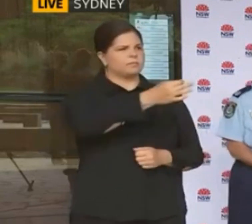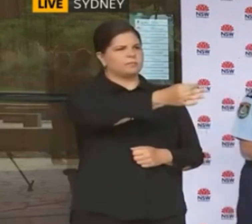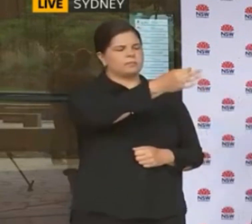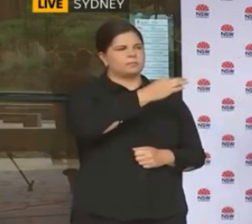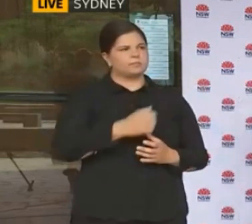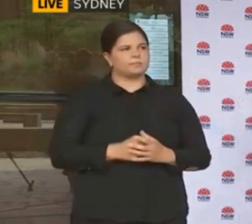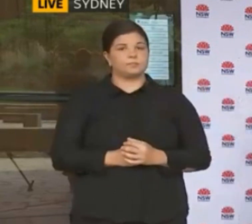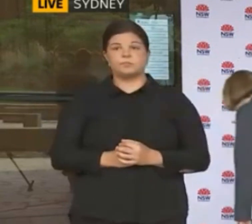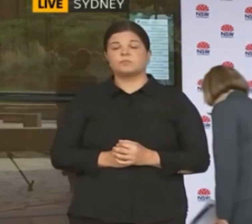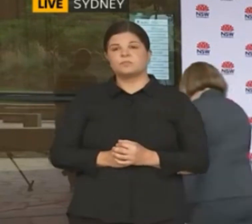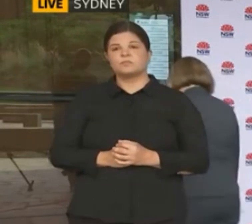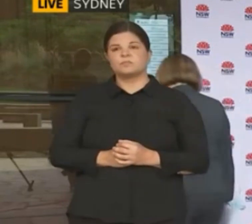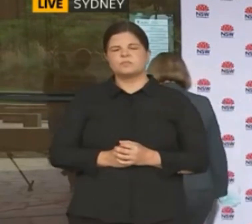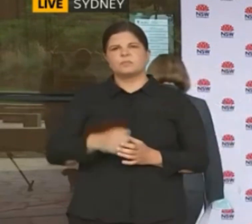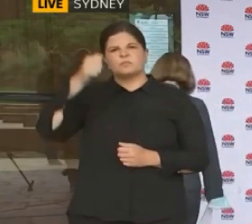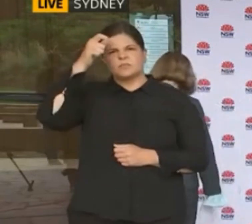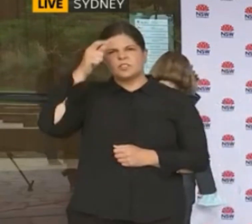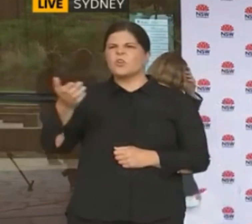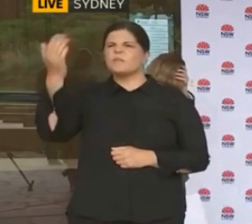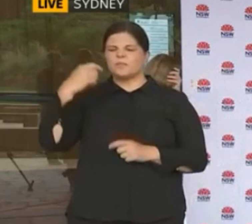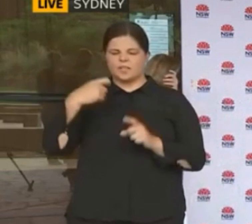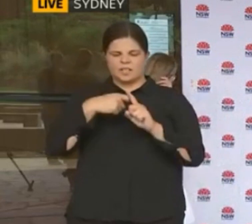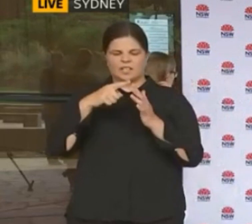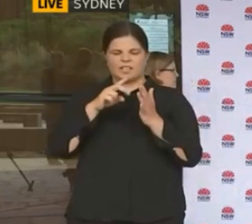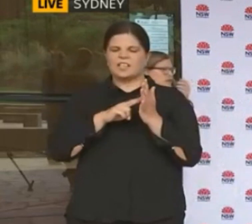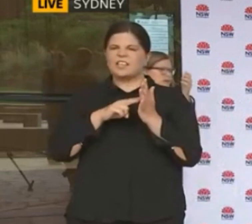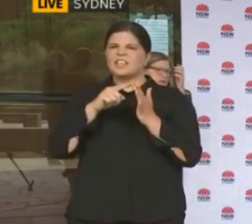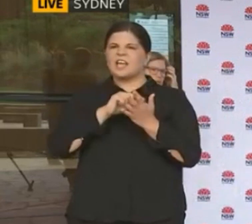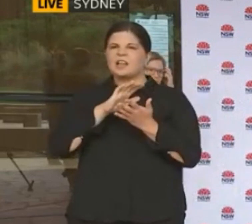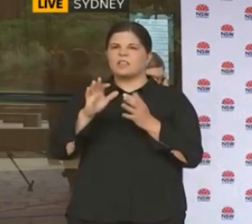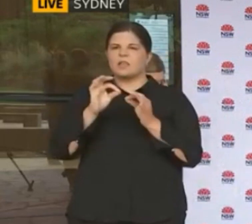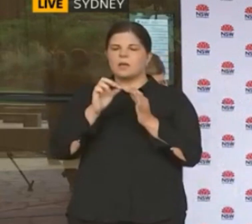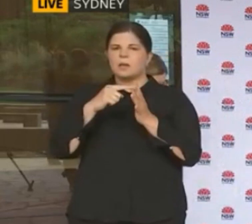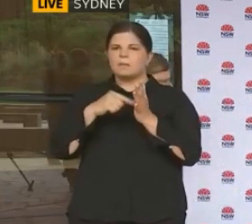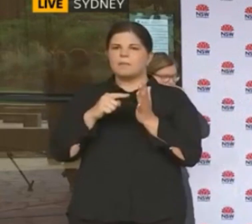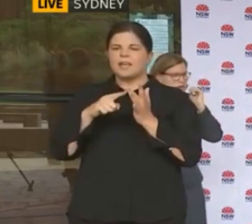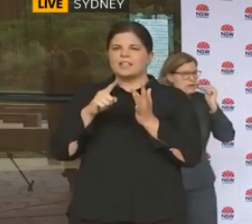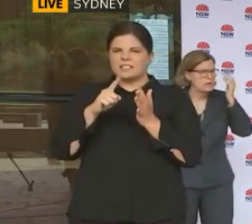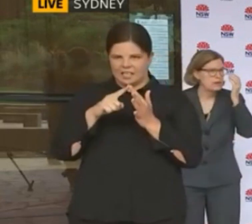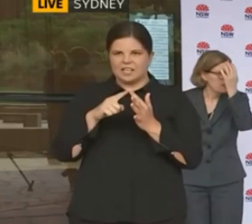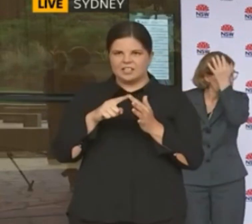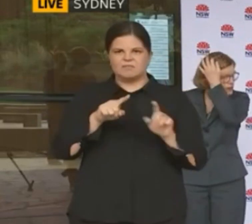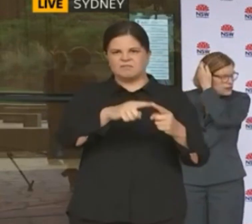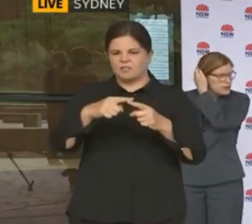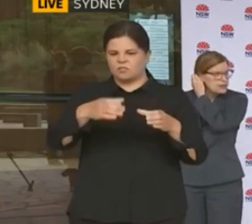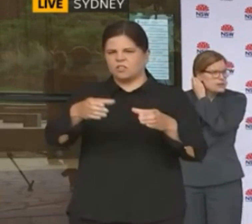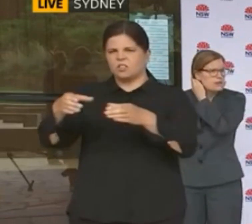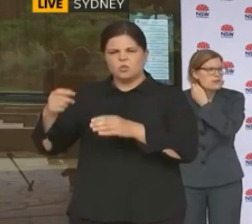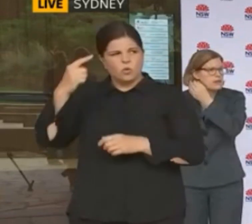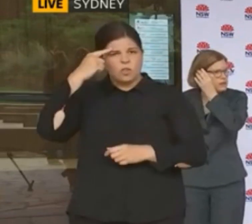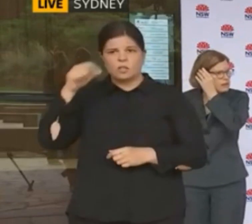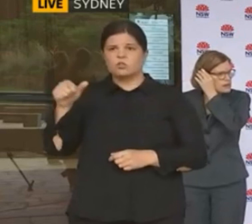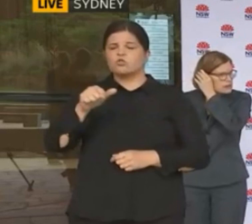a backing by former premiers Kenneth Beattie, separate states, separate political parties. Maybe there should be a royal